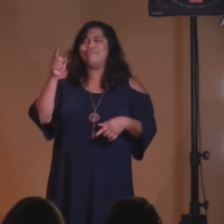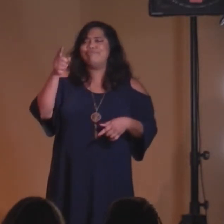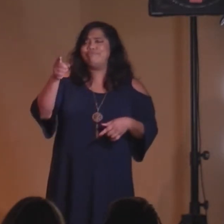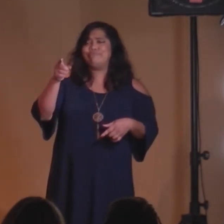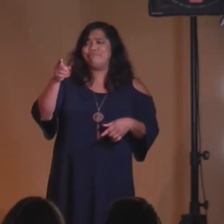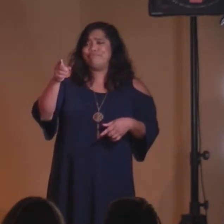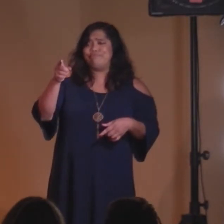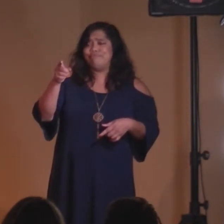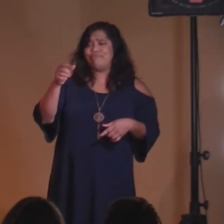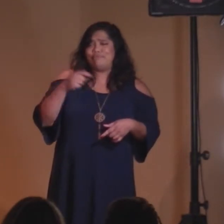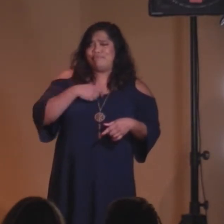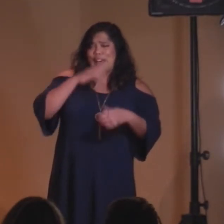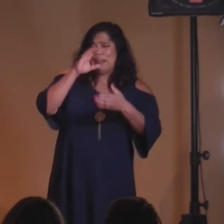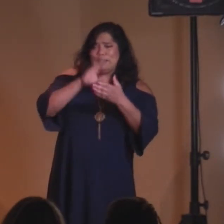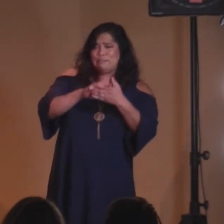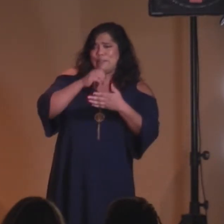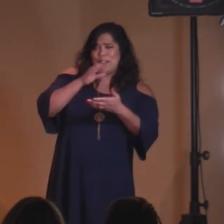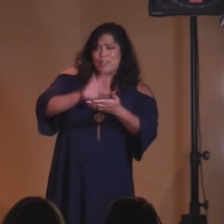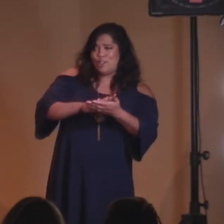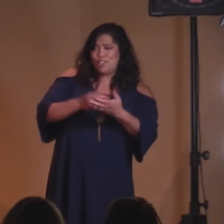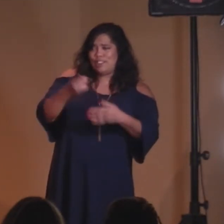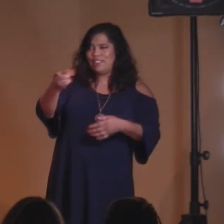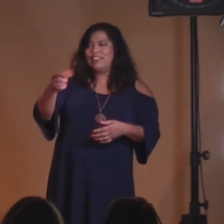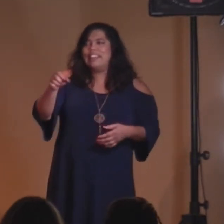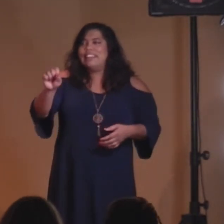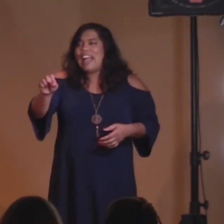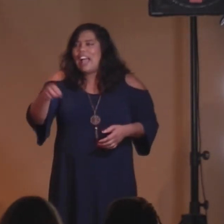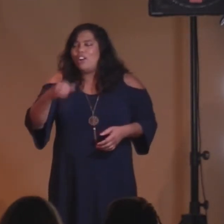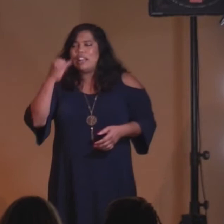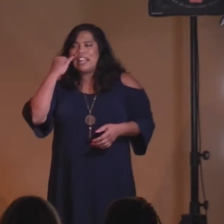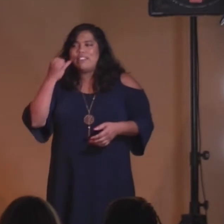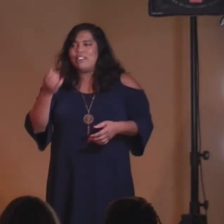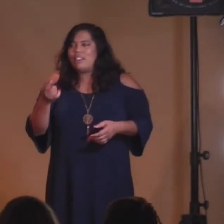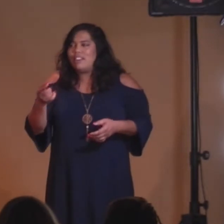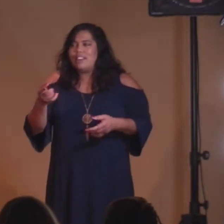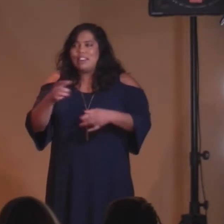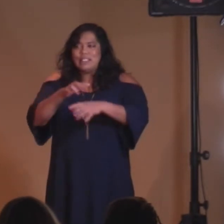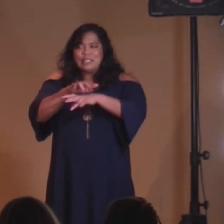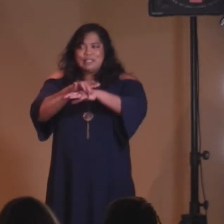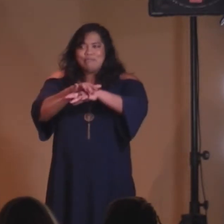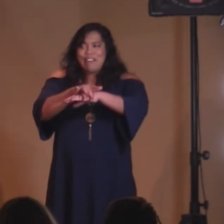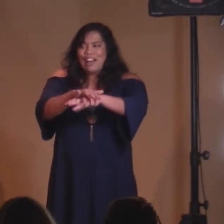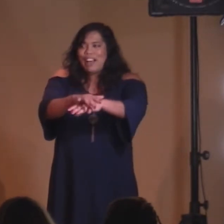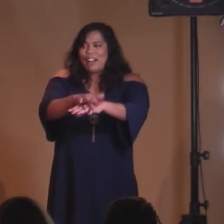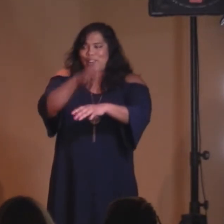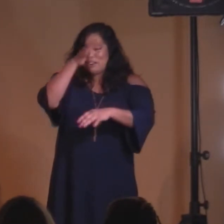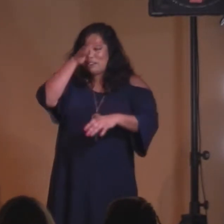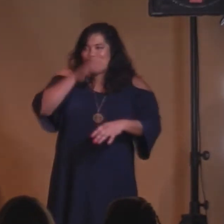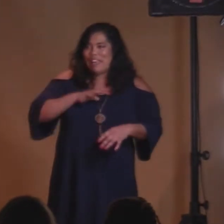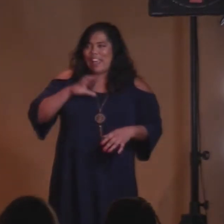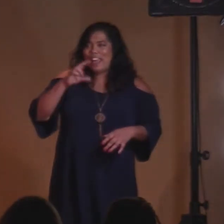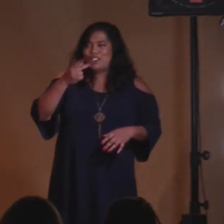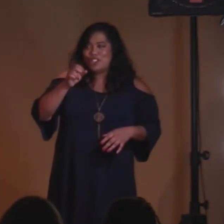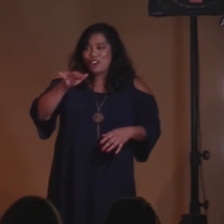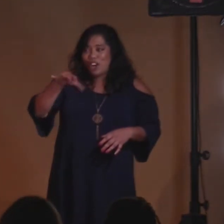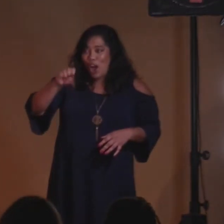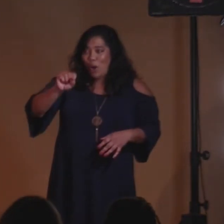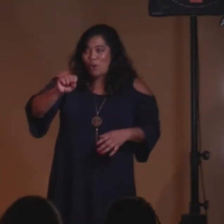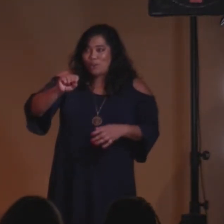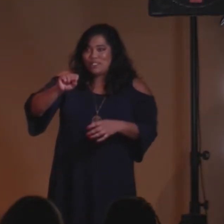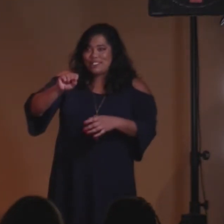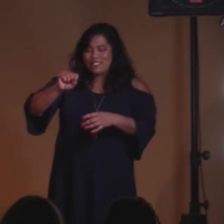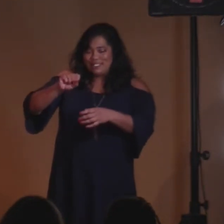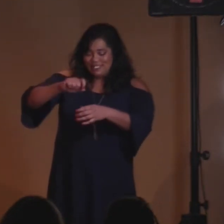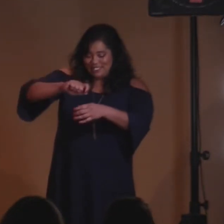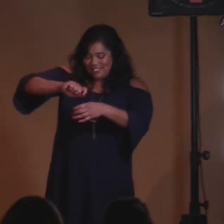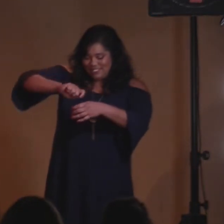does. Even if it's just popping open a can of Spider-Man Cheerios and putting them in, it's still, right? Jim and I often